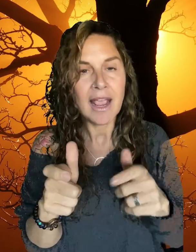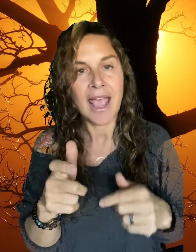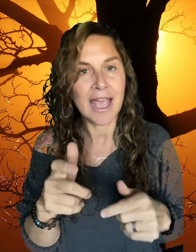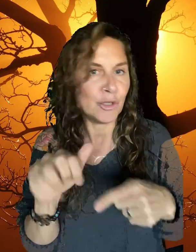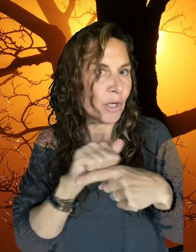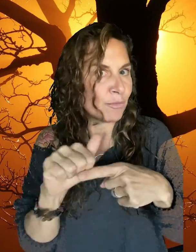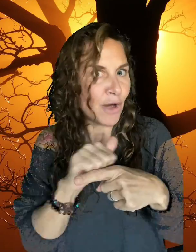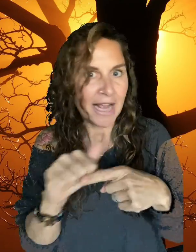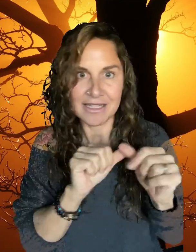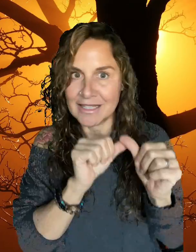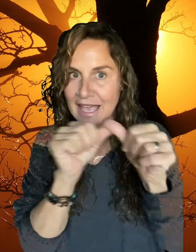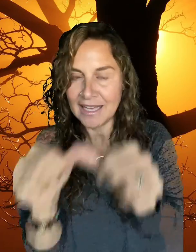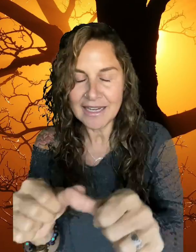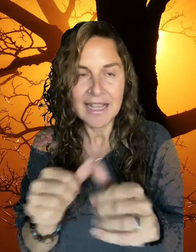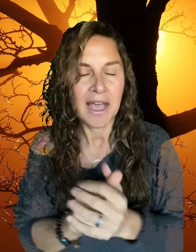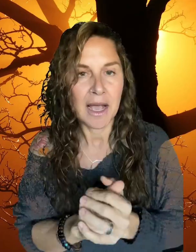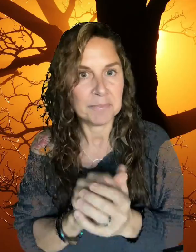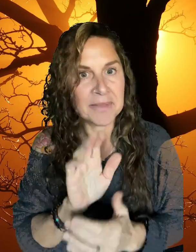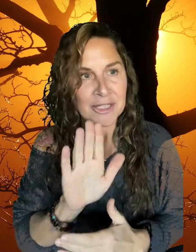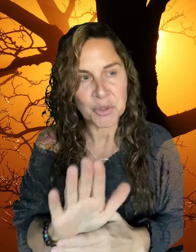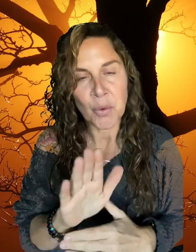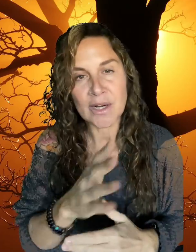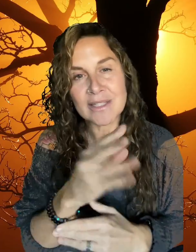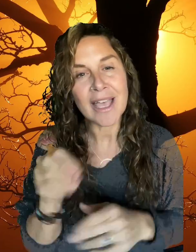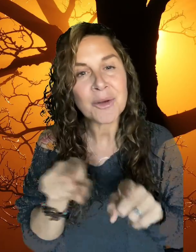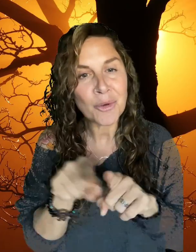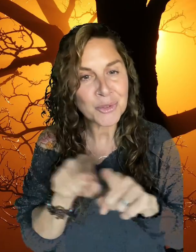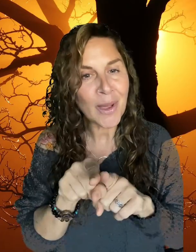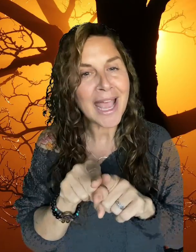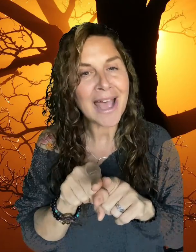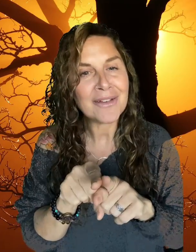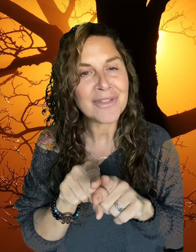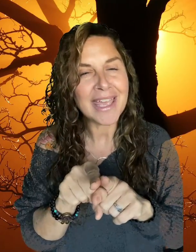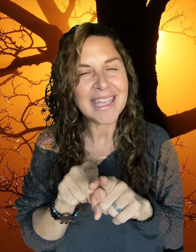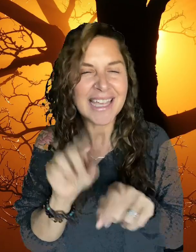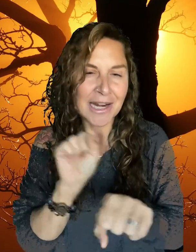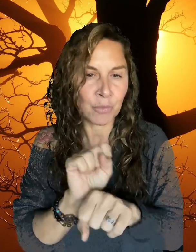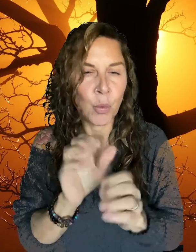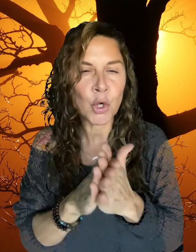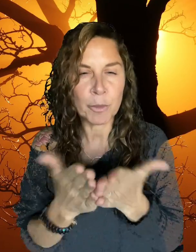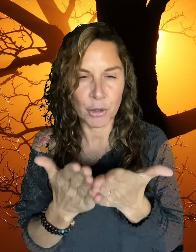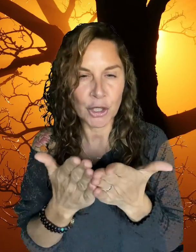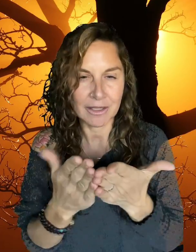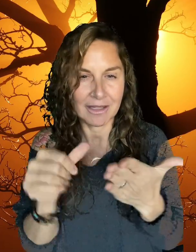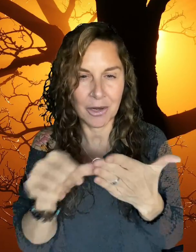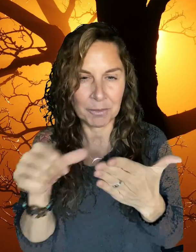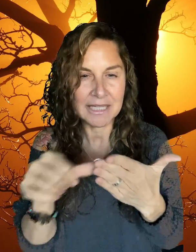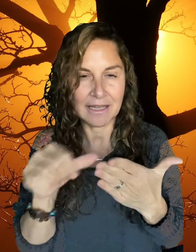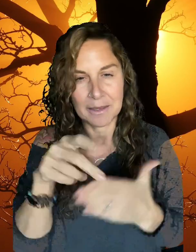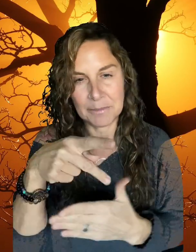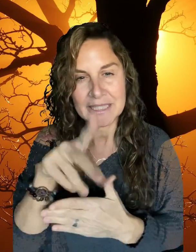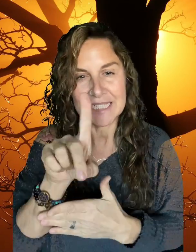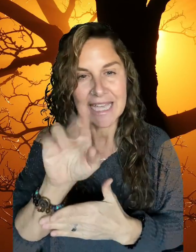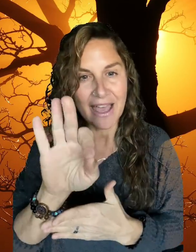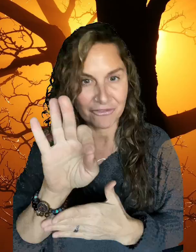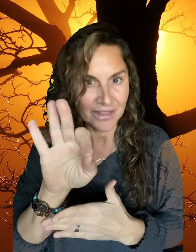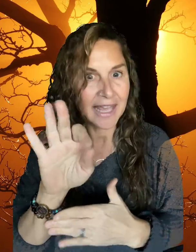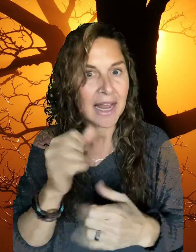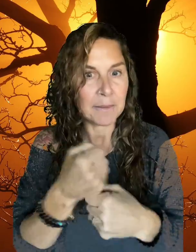and you can practice that. That's yours. And also I have a kind of workbook, PDF that I made